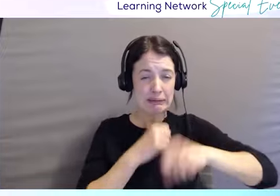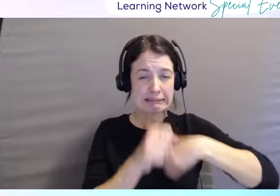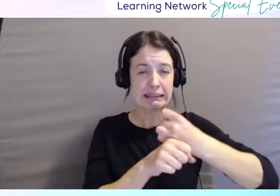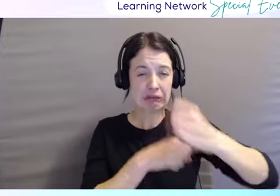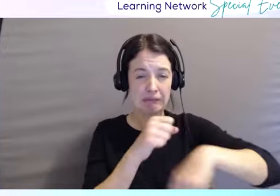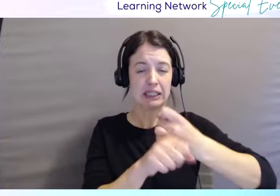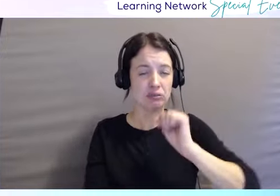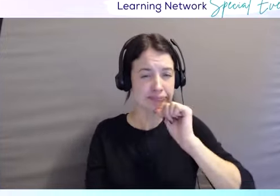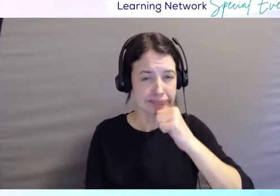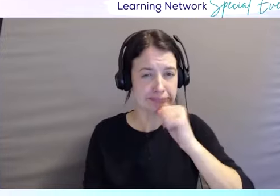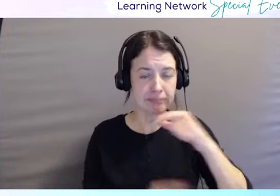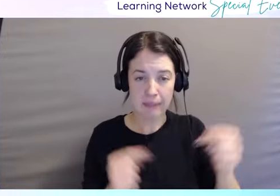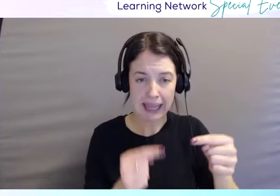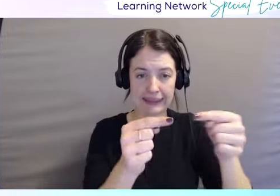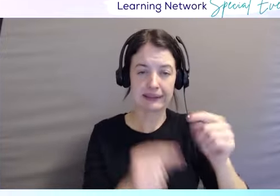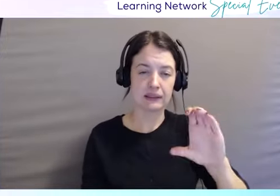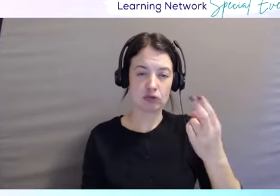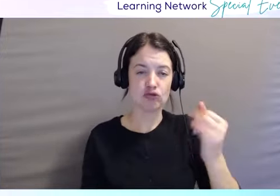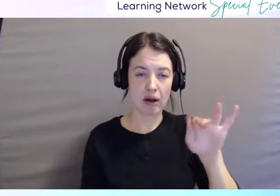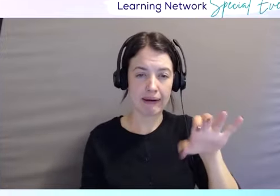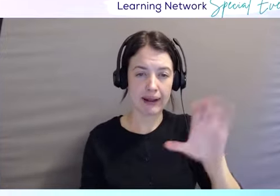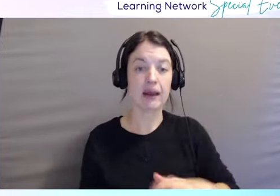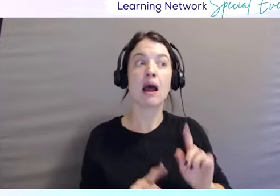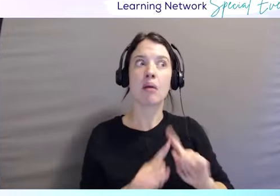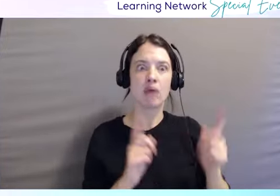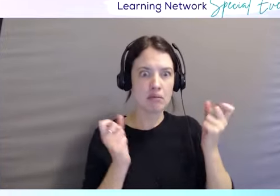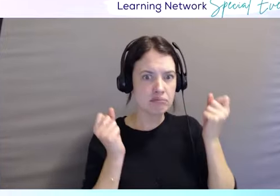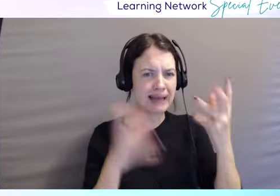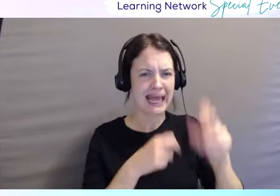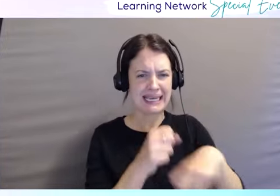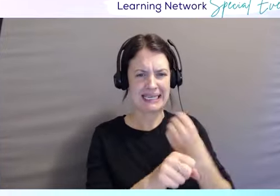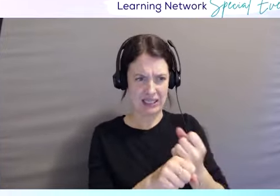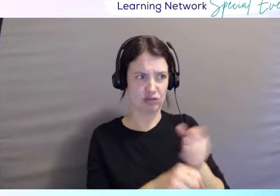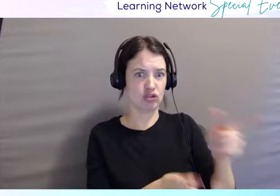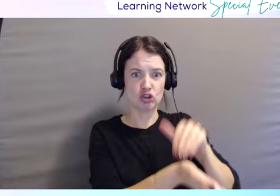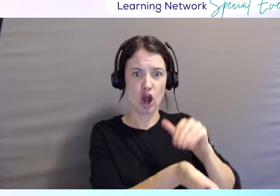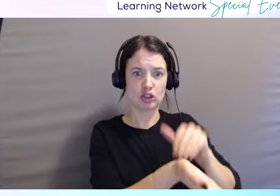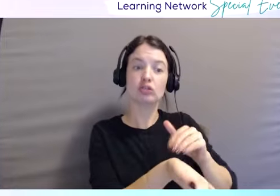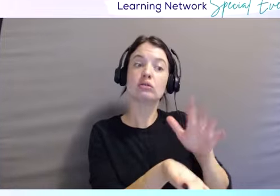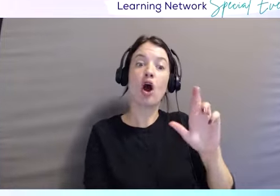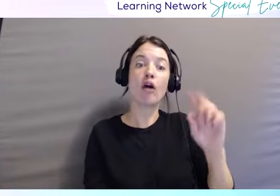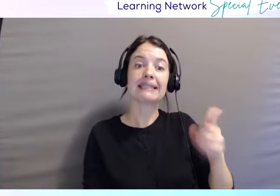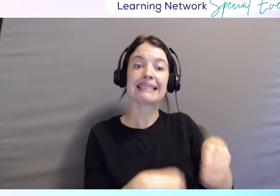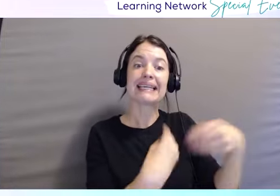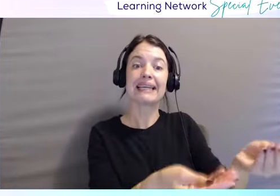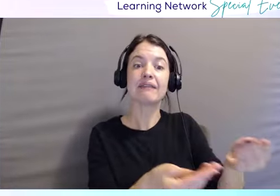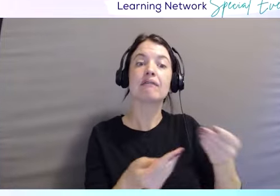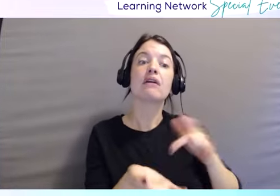very long history of prescribing psychoactive drugs in general to women, including Valium,